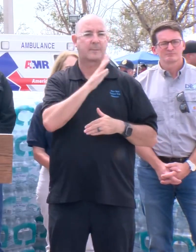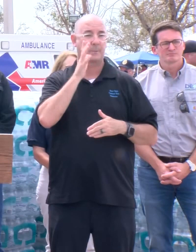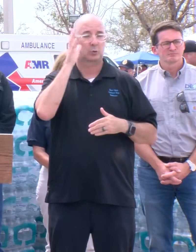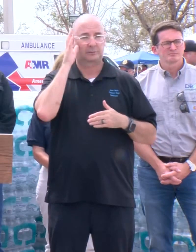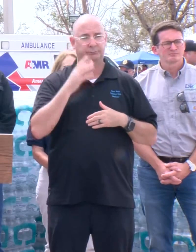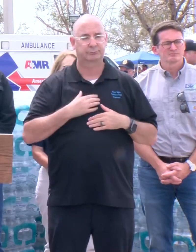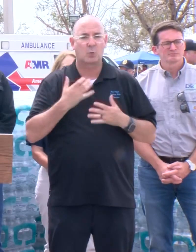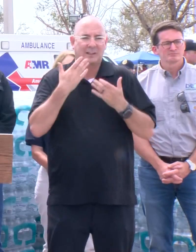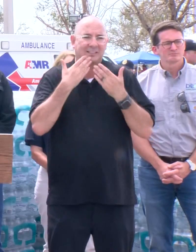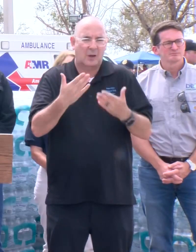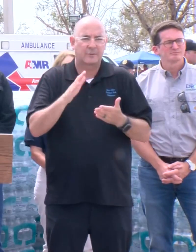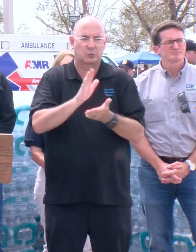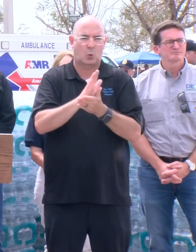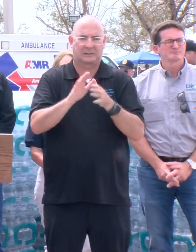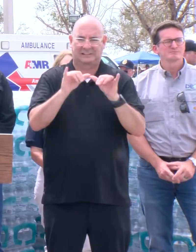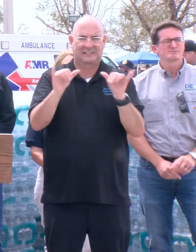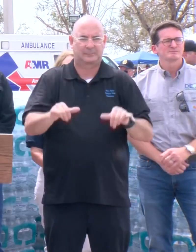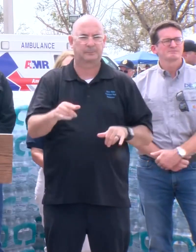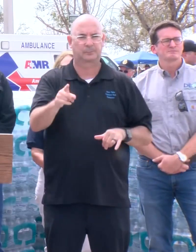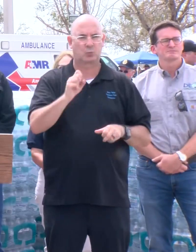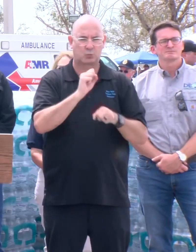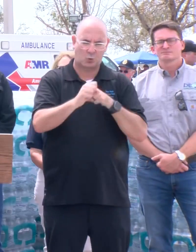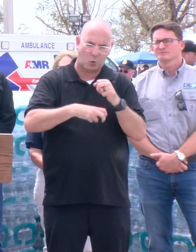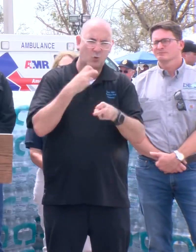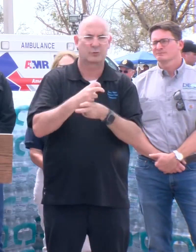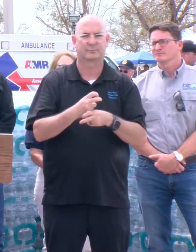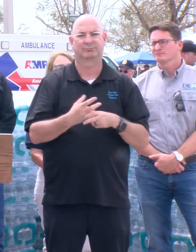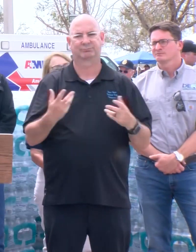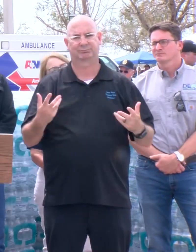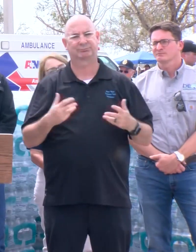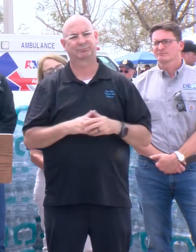hard to get back as quickly as possible.